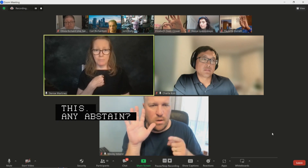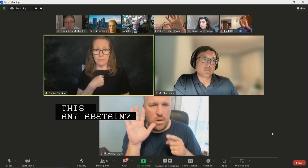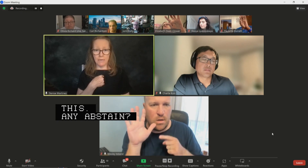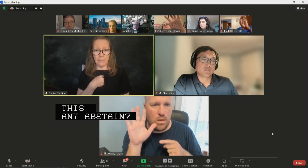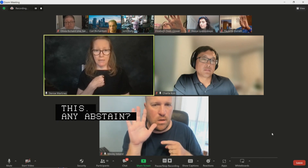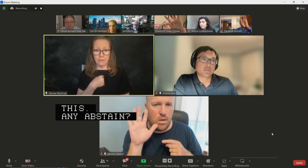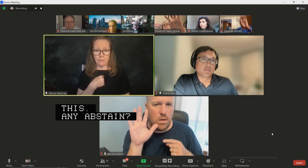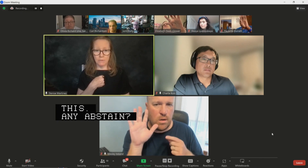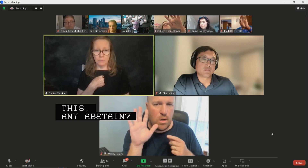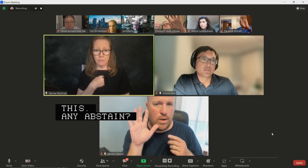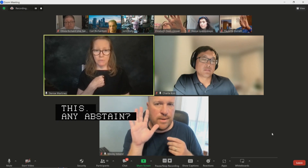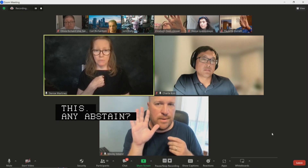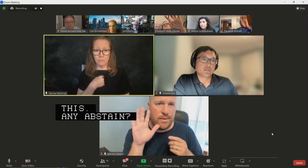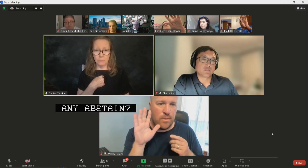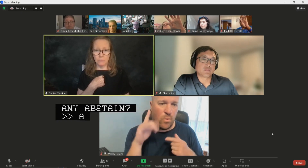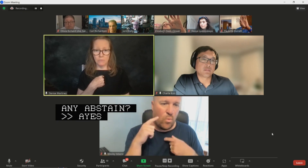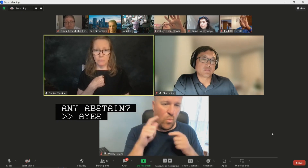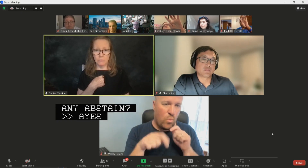I'm abstaining.